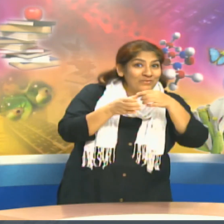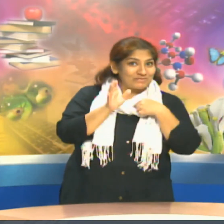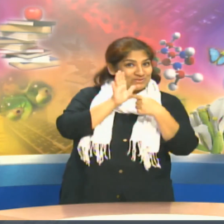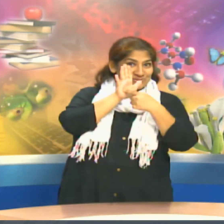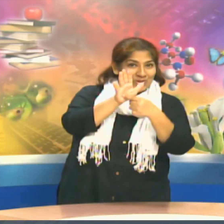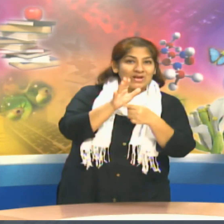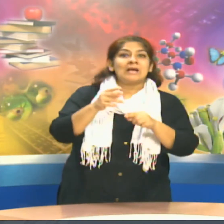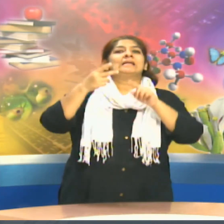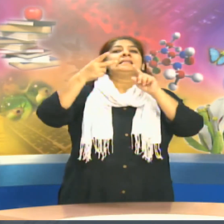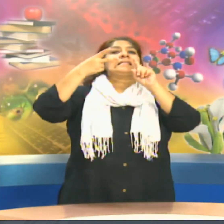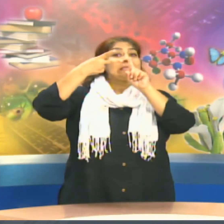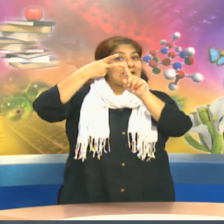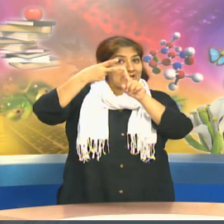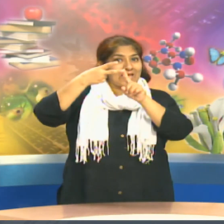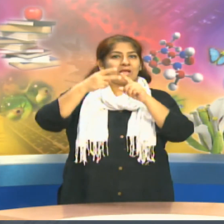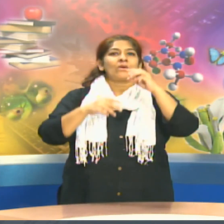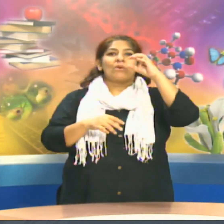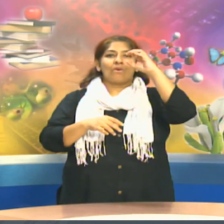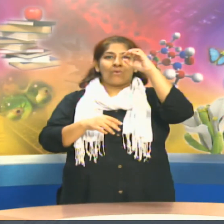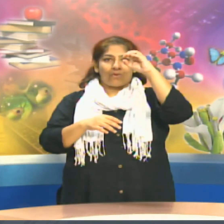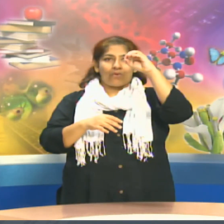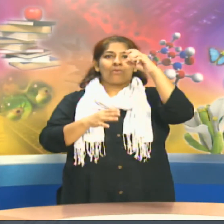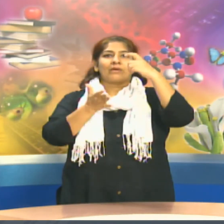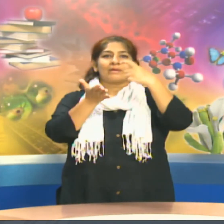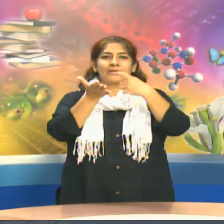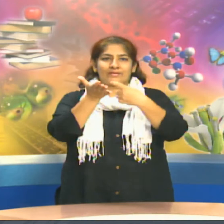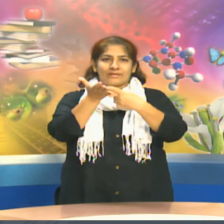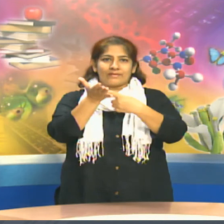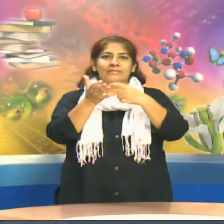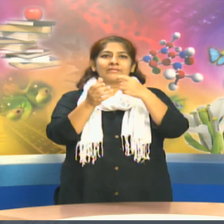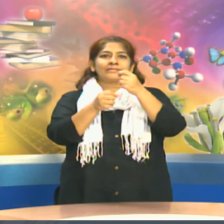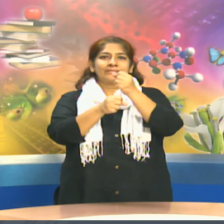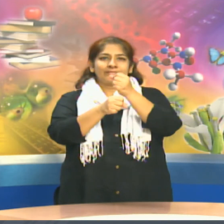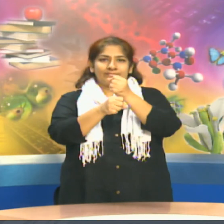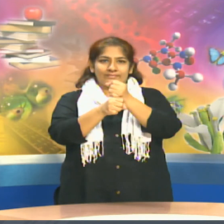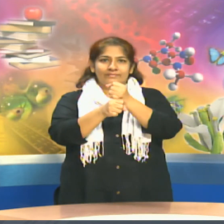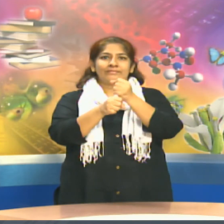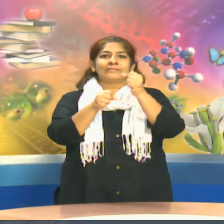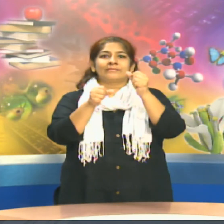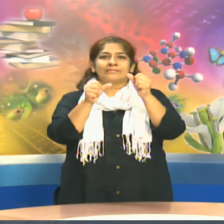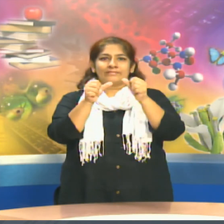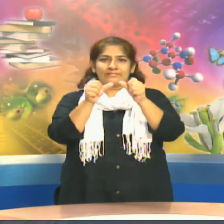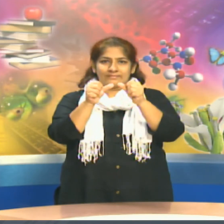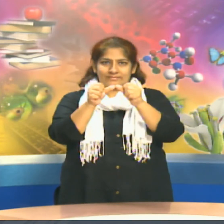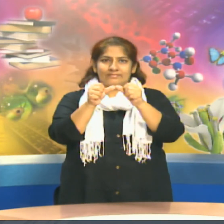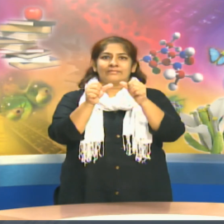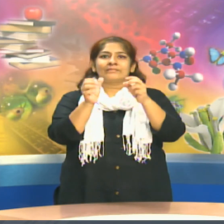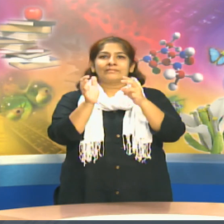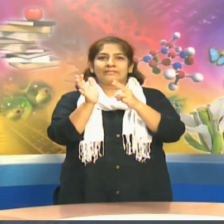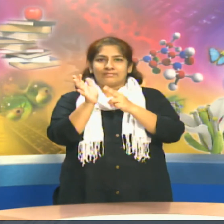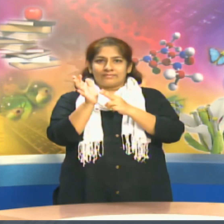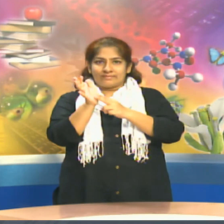is, that is the organizing. That is also the important